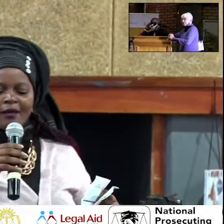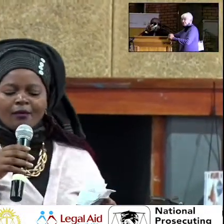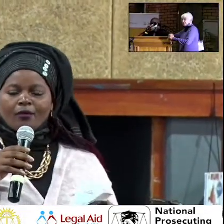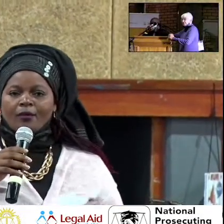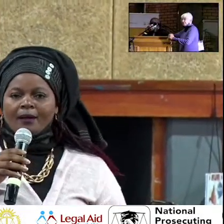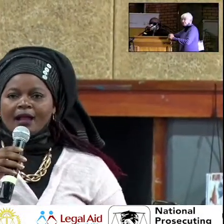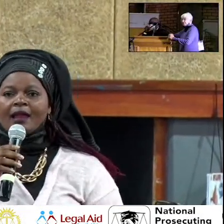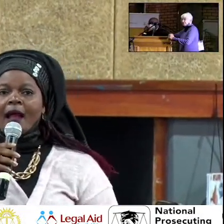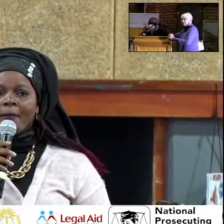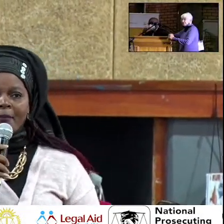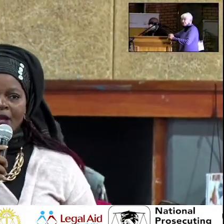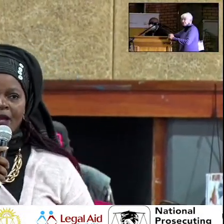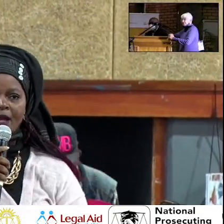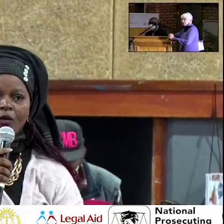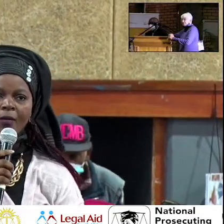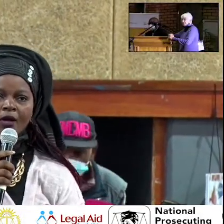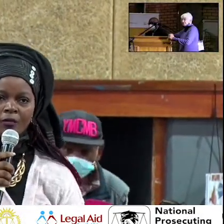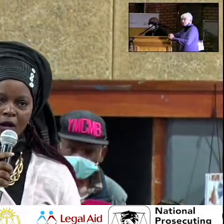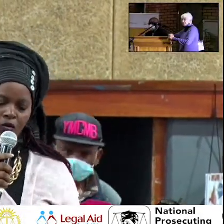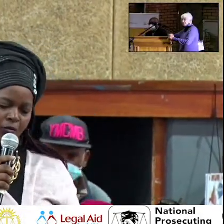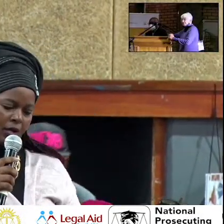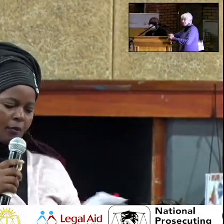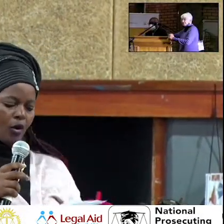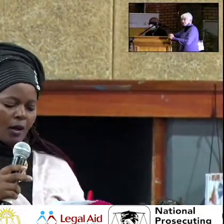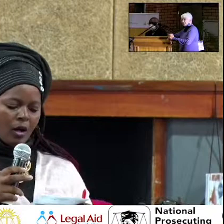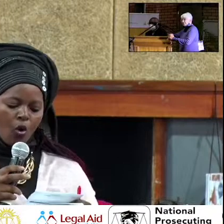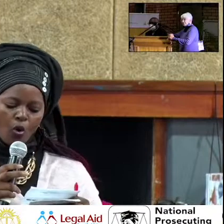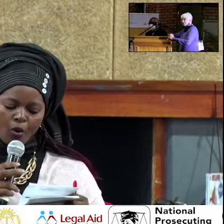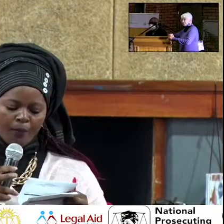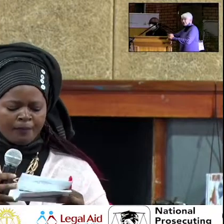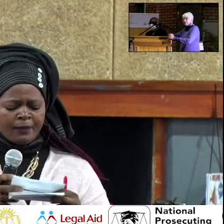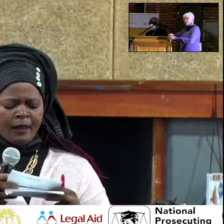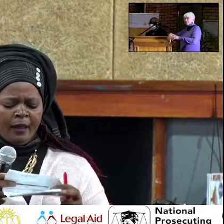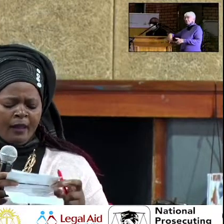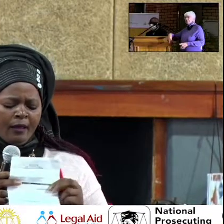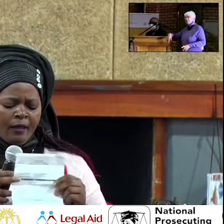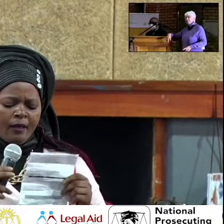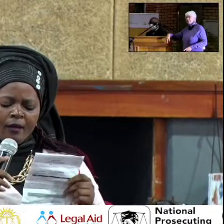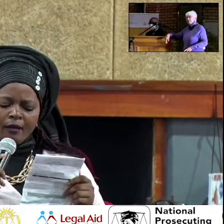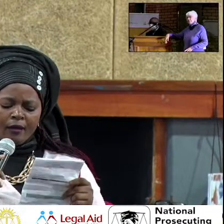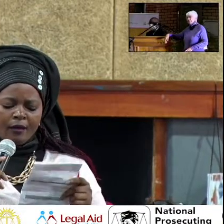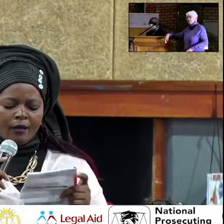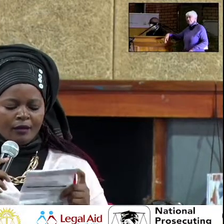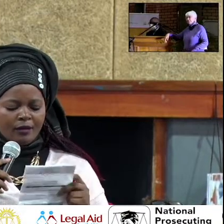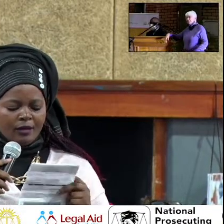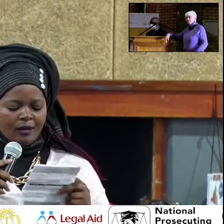Mandibulise kubahlali ngaphambili nakubantu bakahulumende bonke abakhoyo.